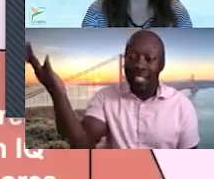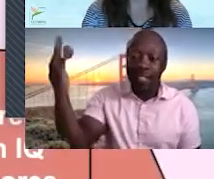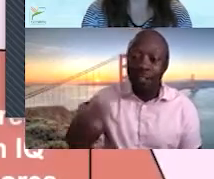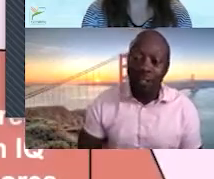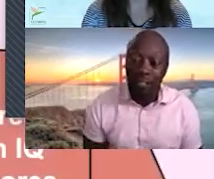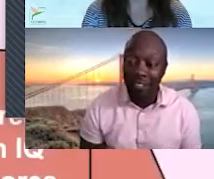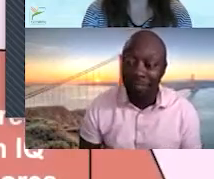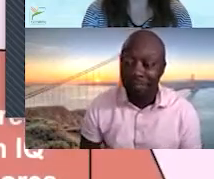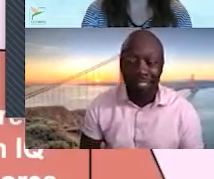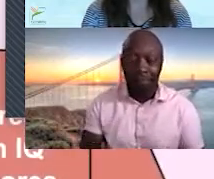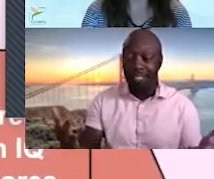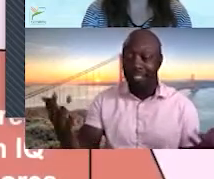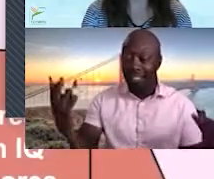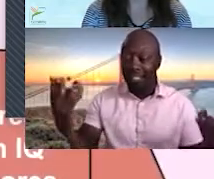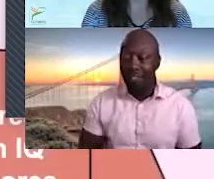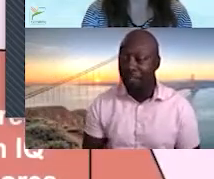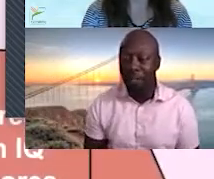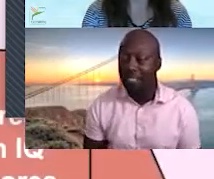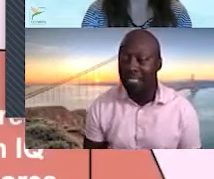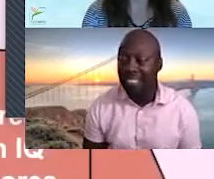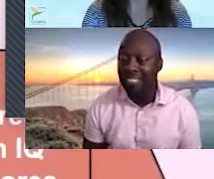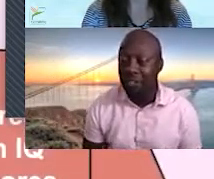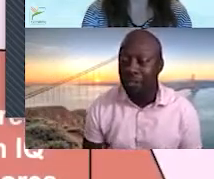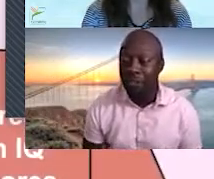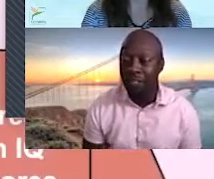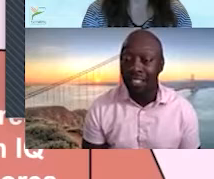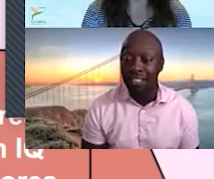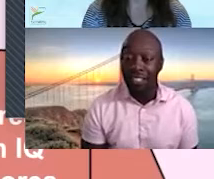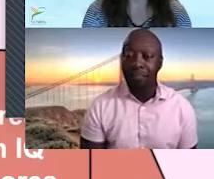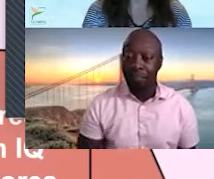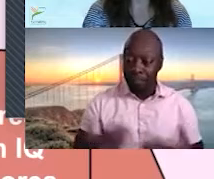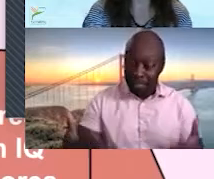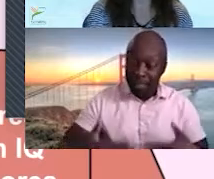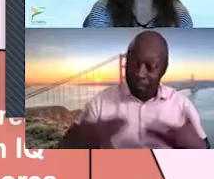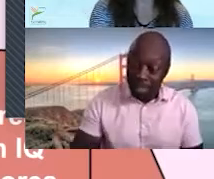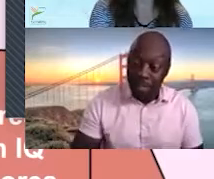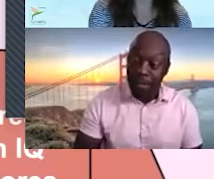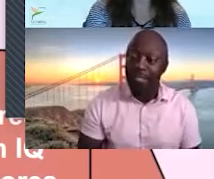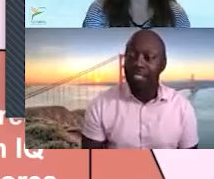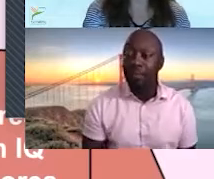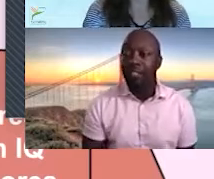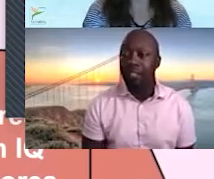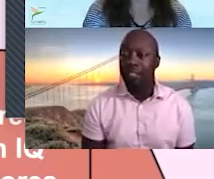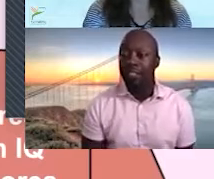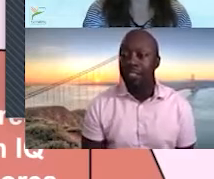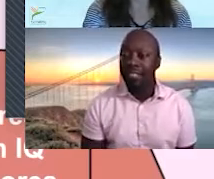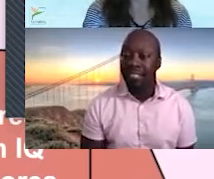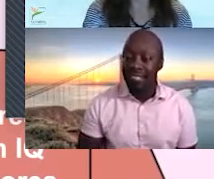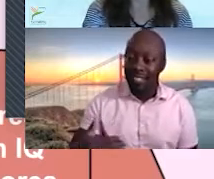Increase in IQ scores. Having more success in school means more independence when